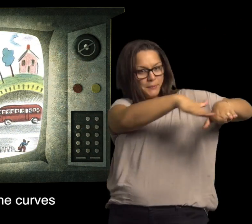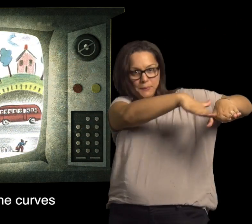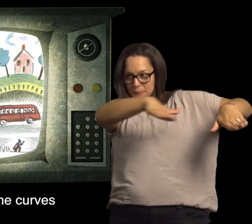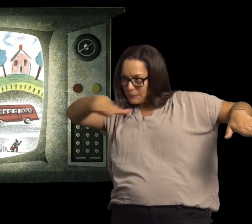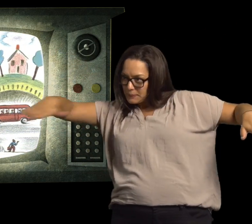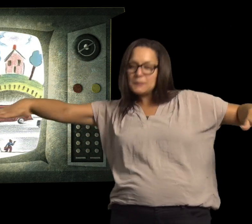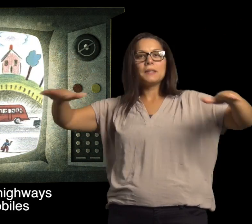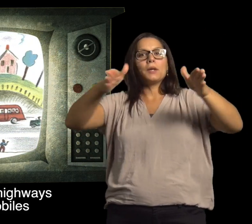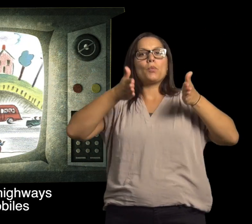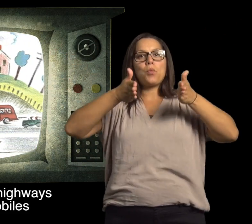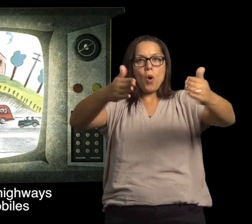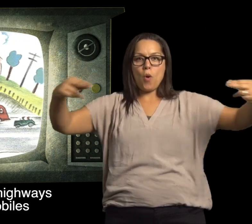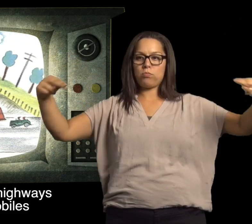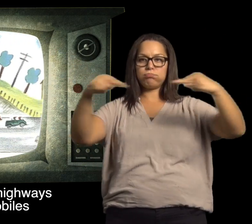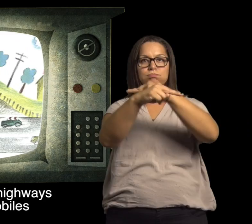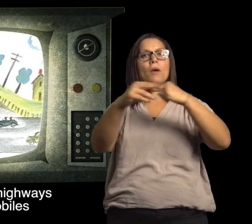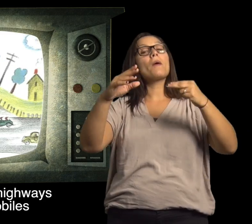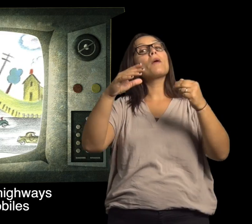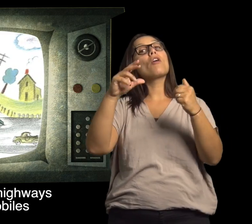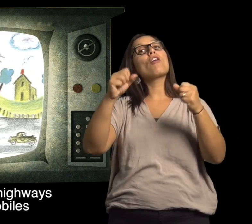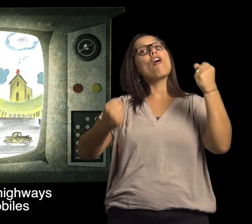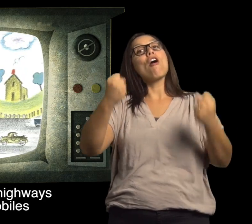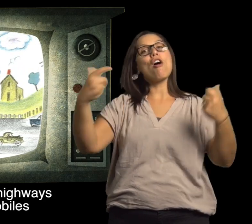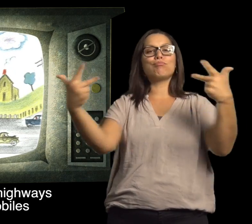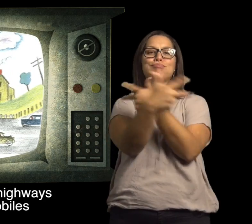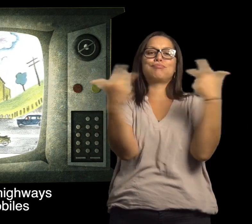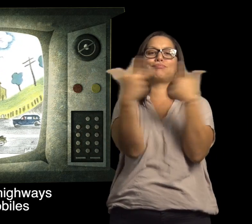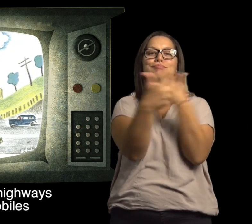curves to make the long highways for the automobiles.